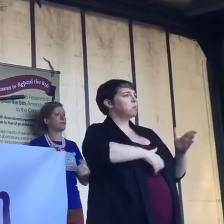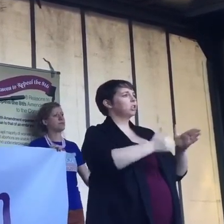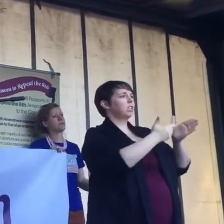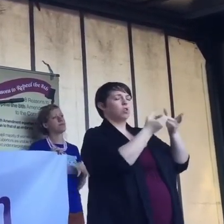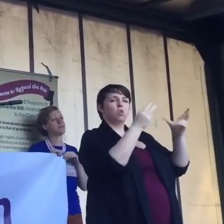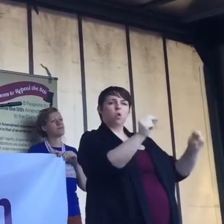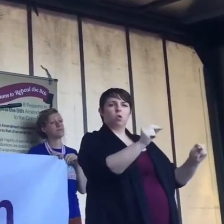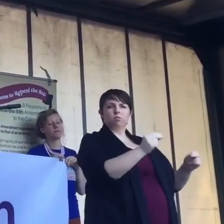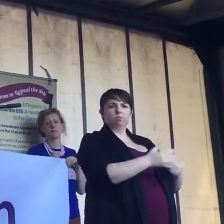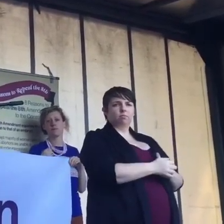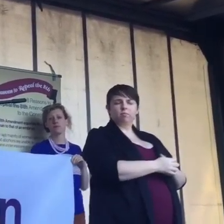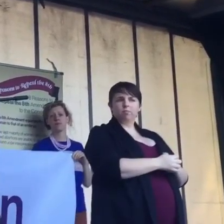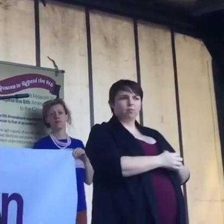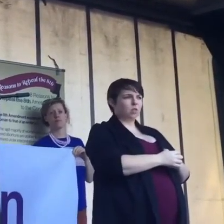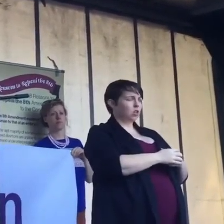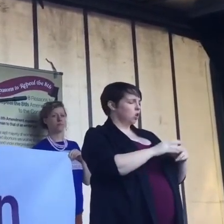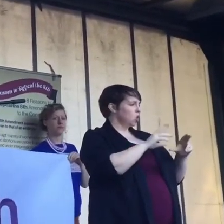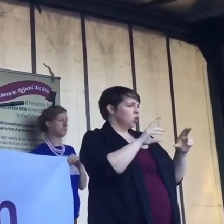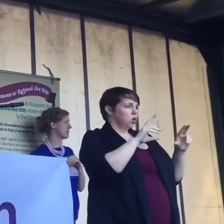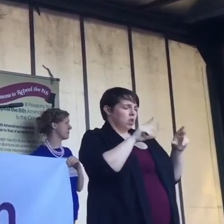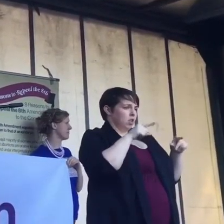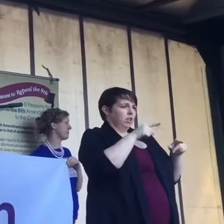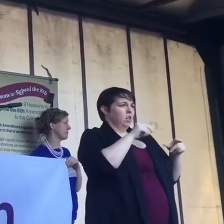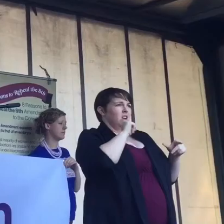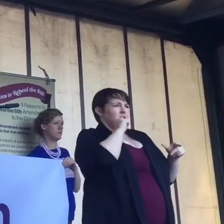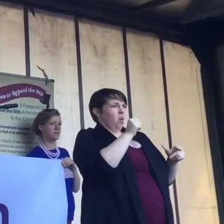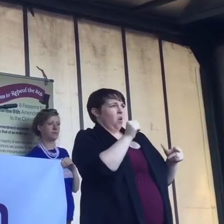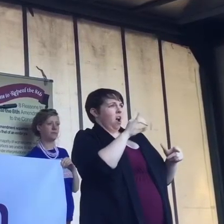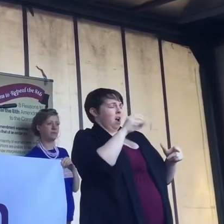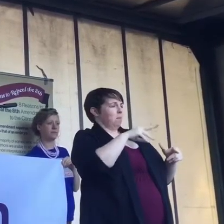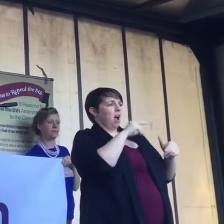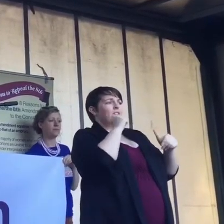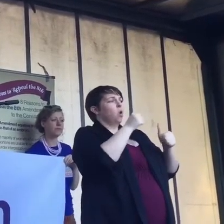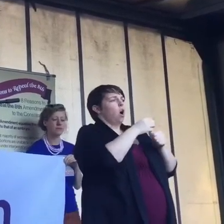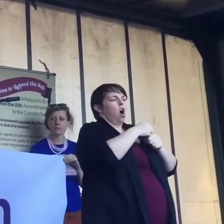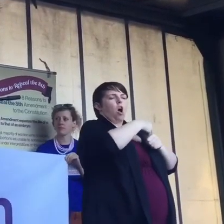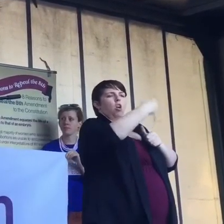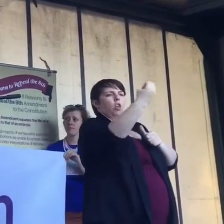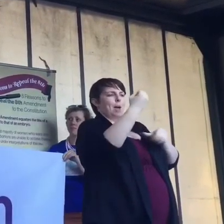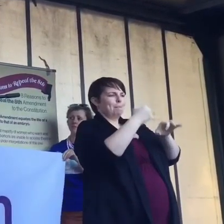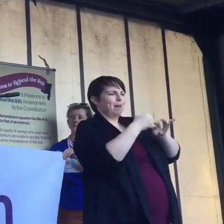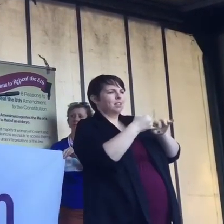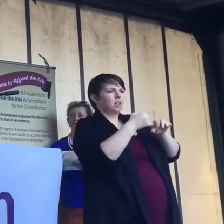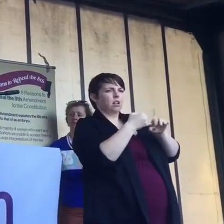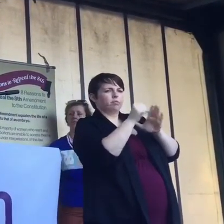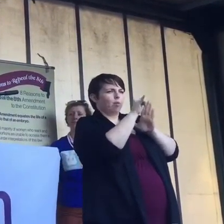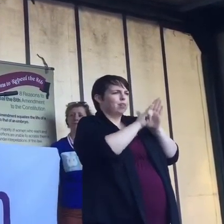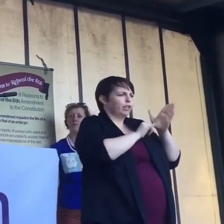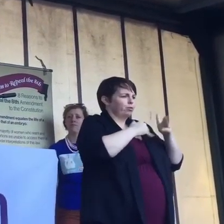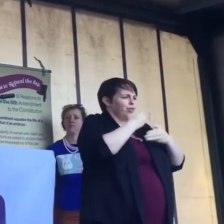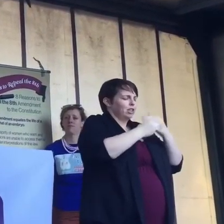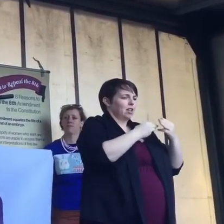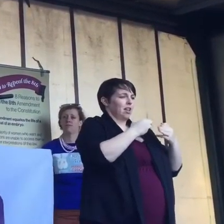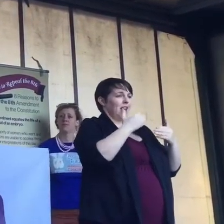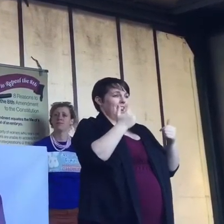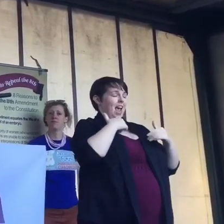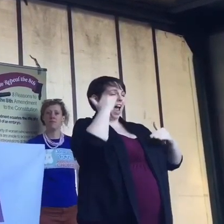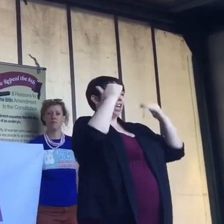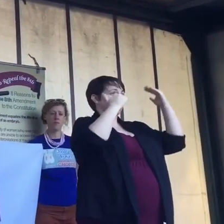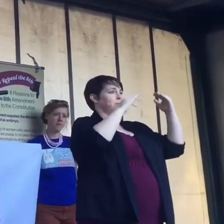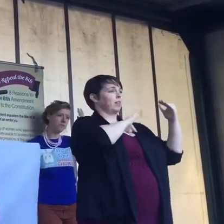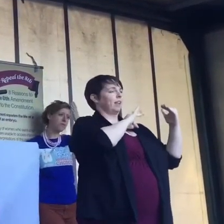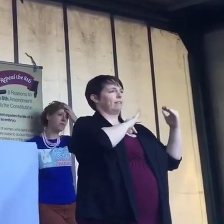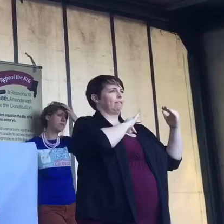There is no other medical procedure where an adult, other than the person